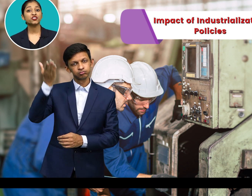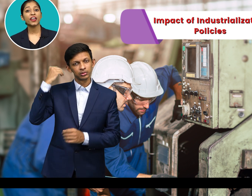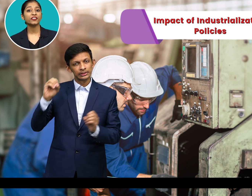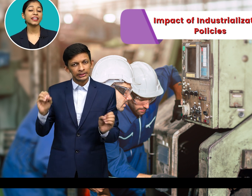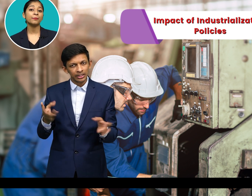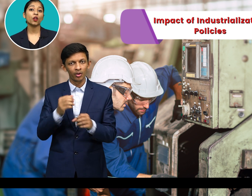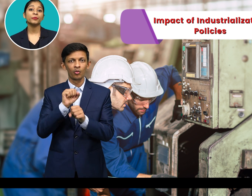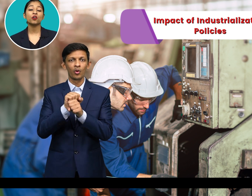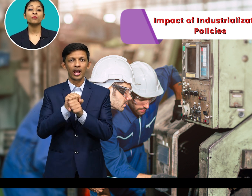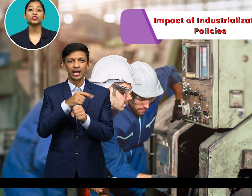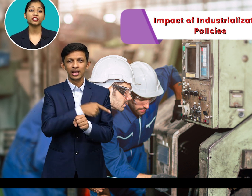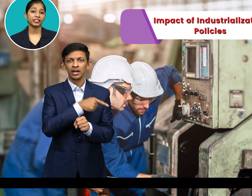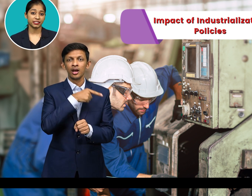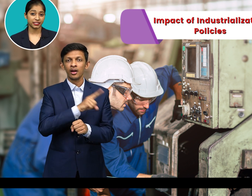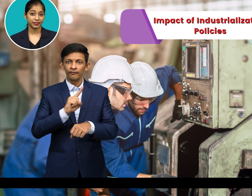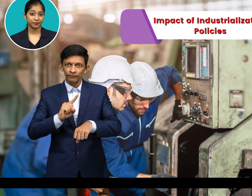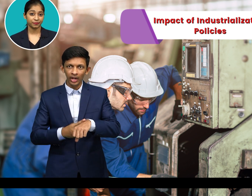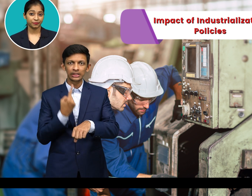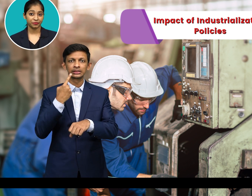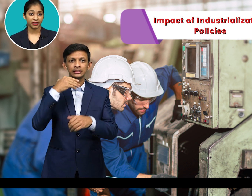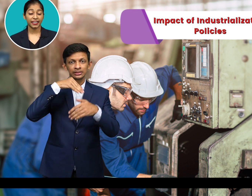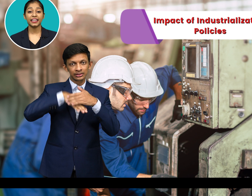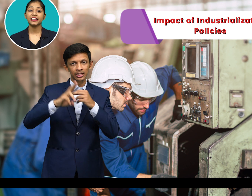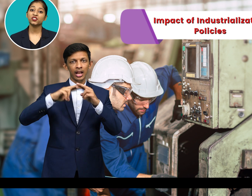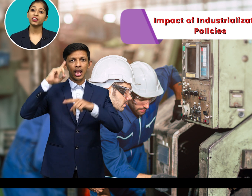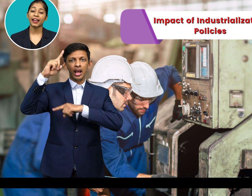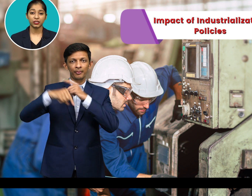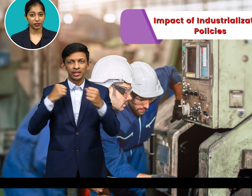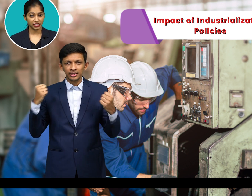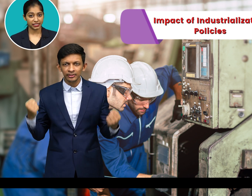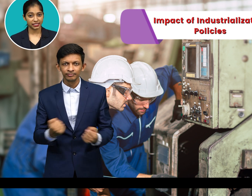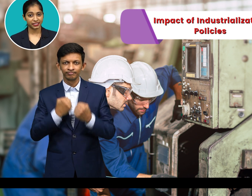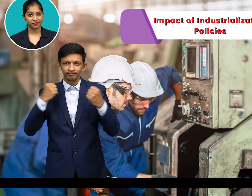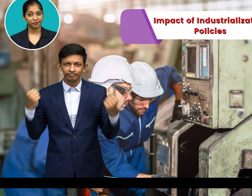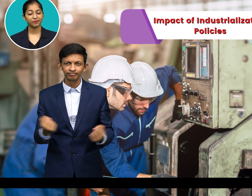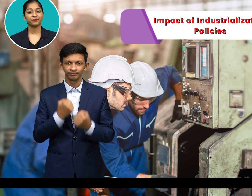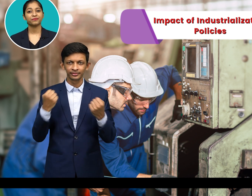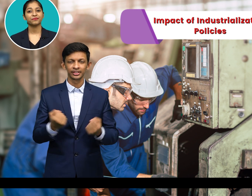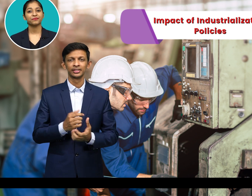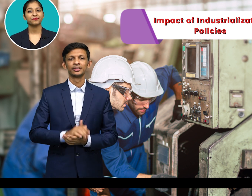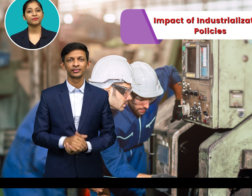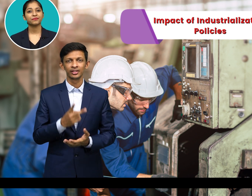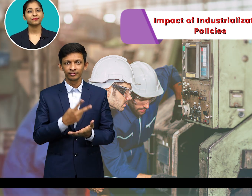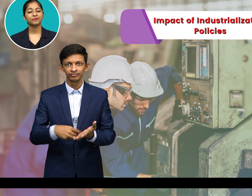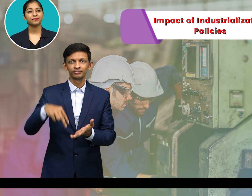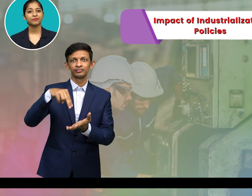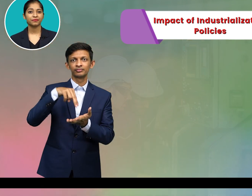was to generate employment opportunities in industrial activities.